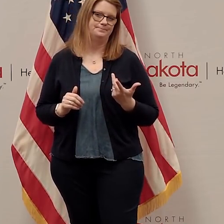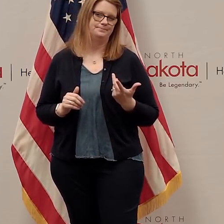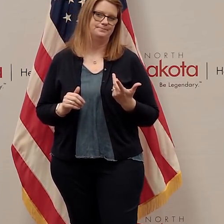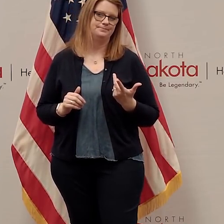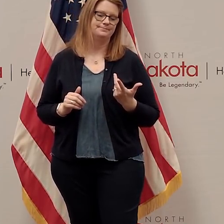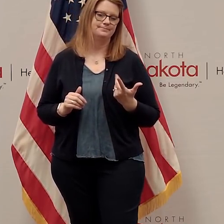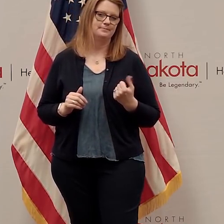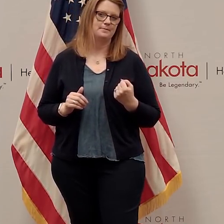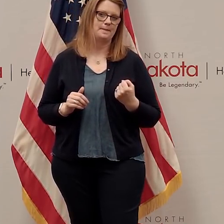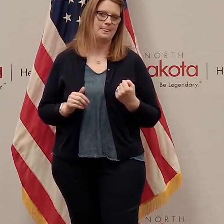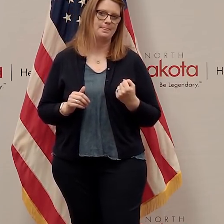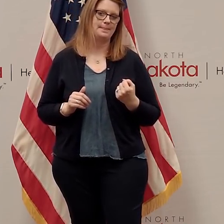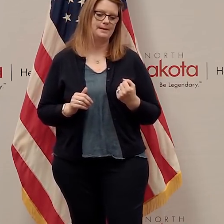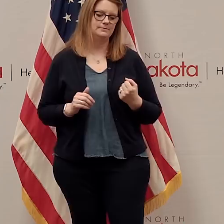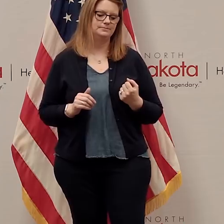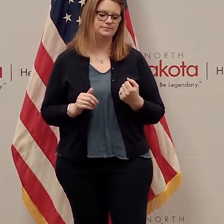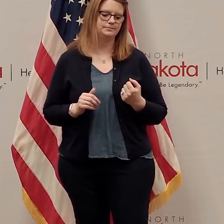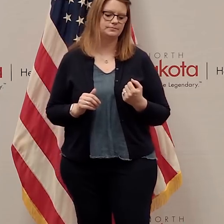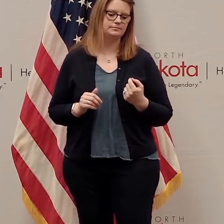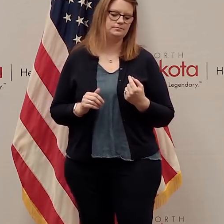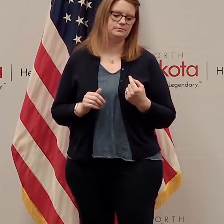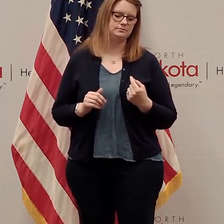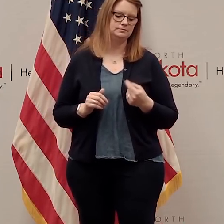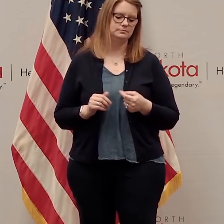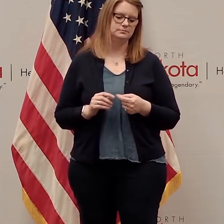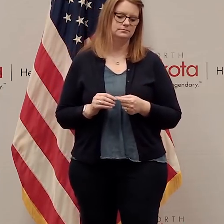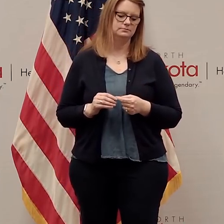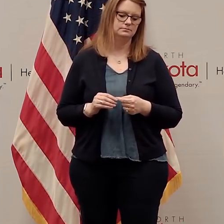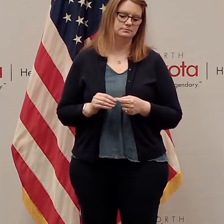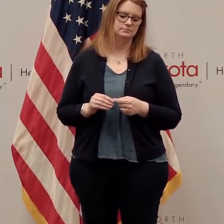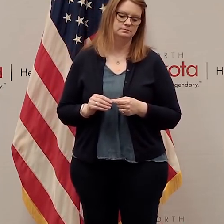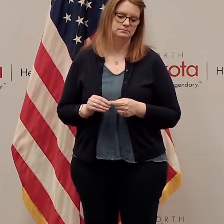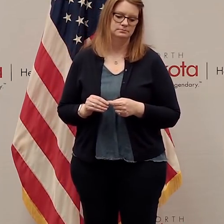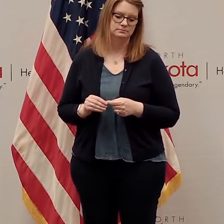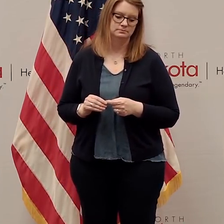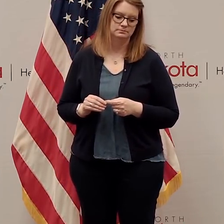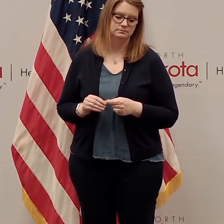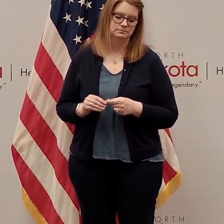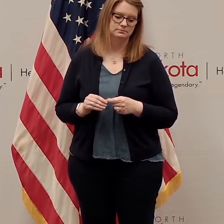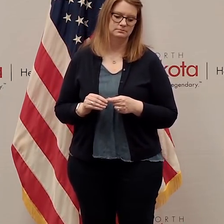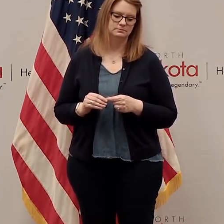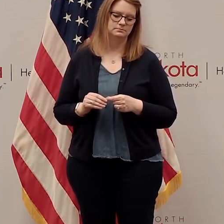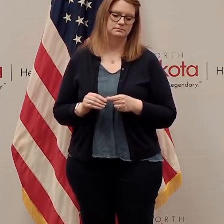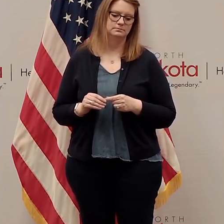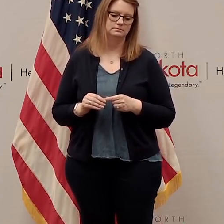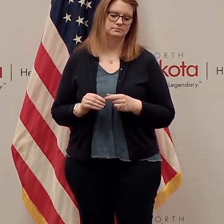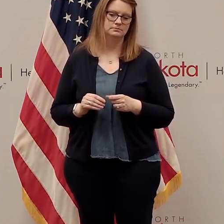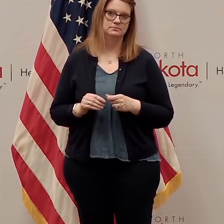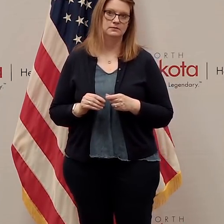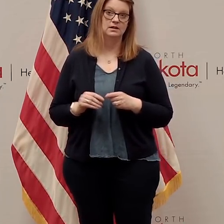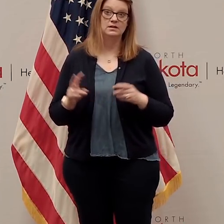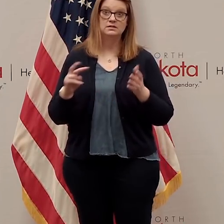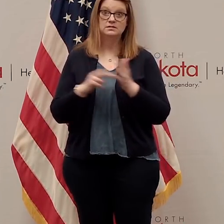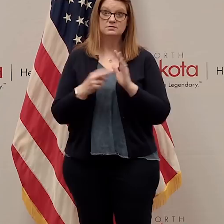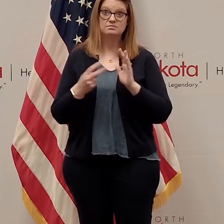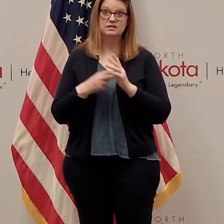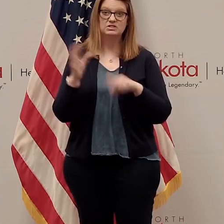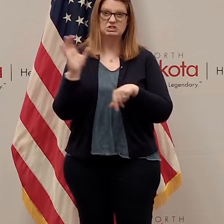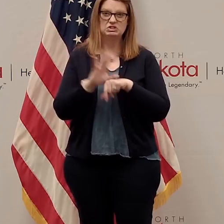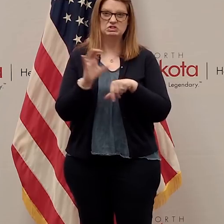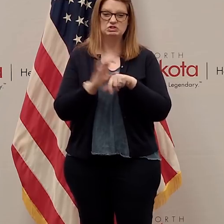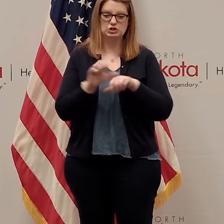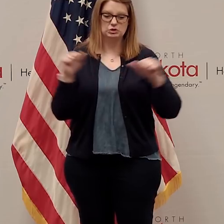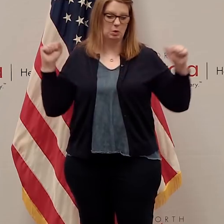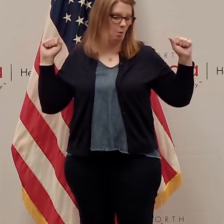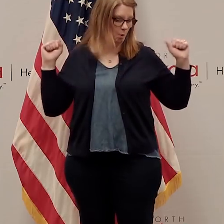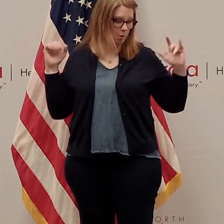under no situation would we be suggesting that people try to, pack it to the rafters right